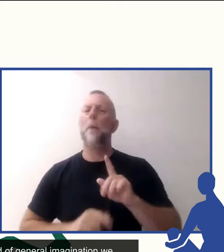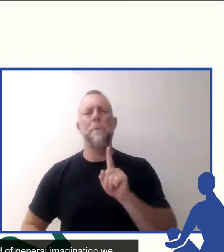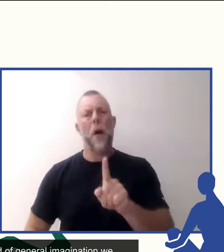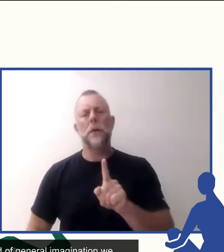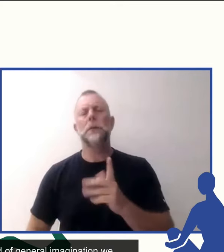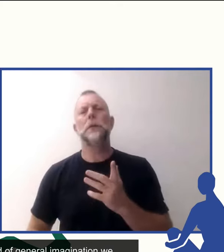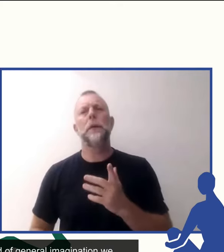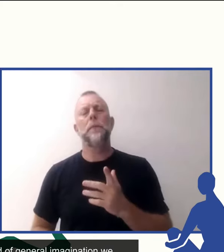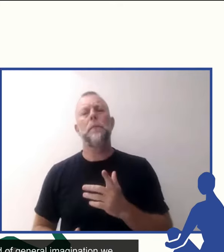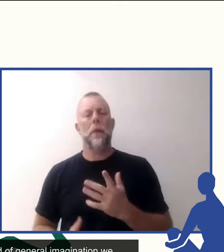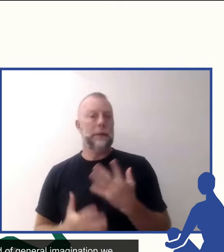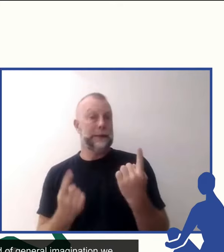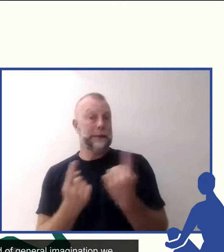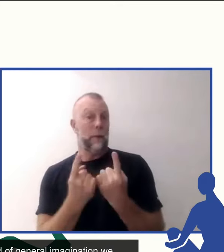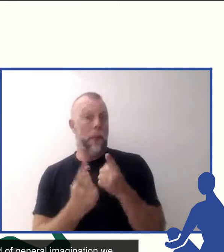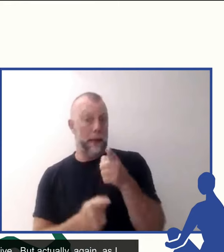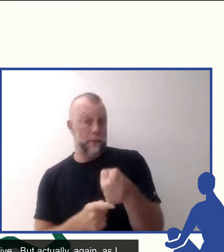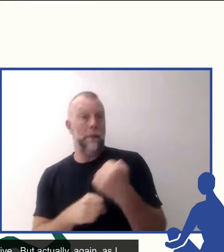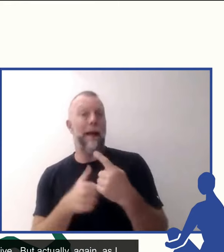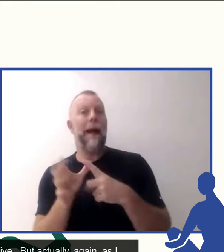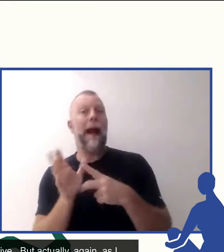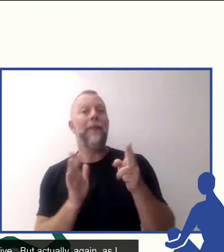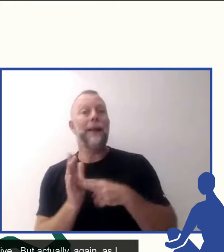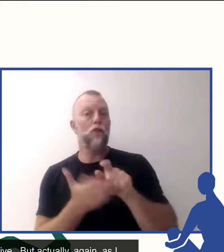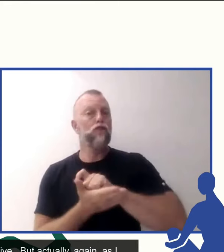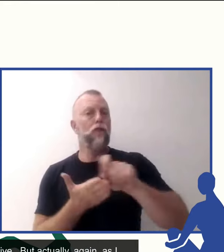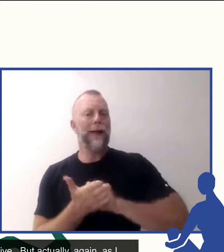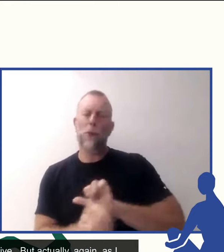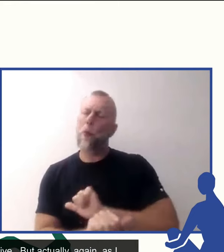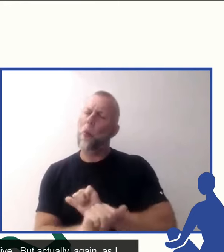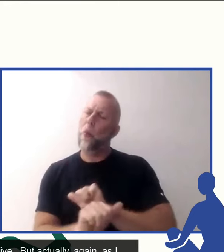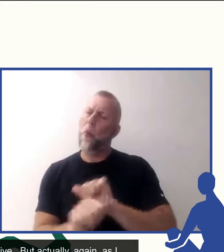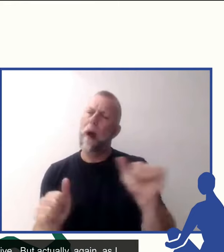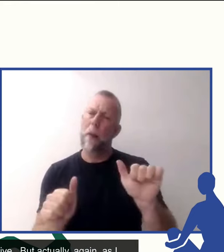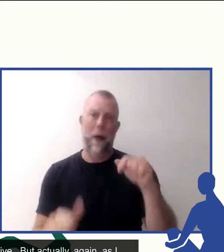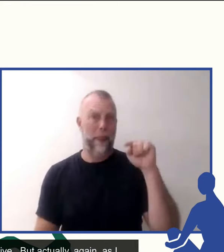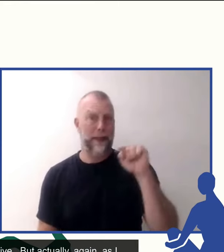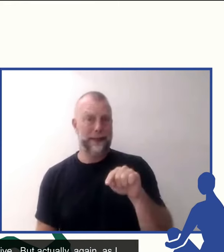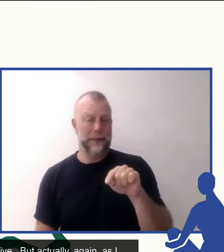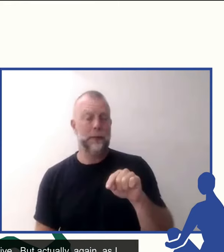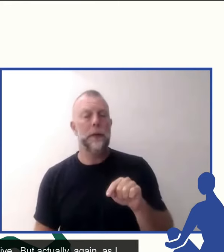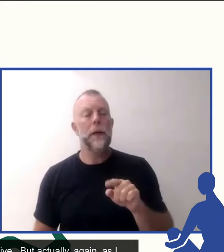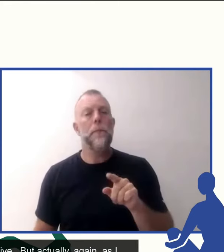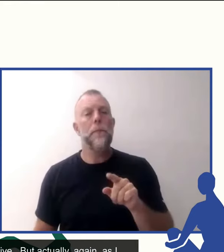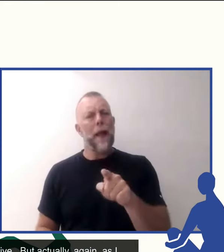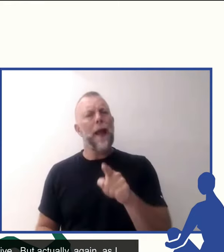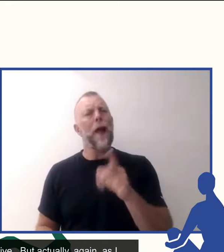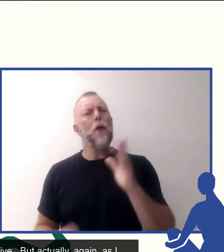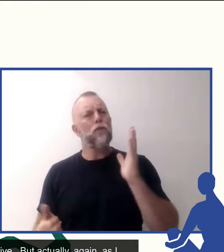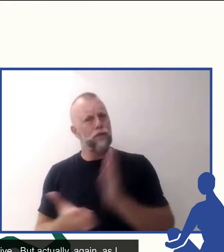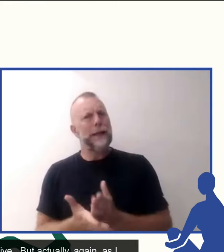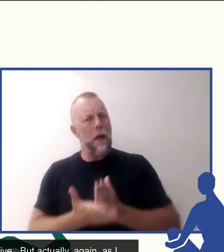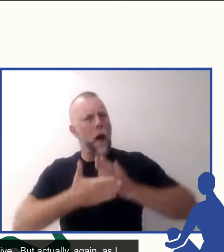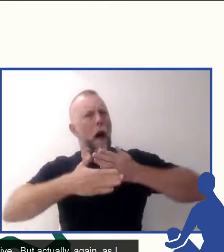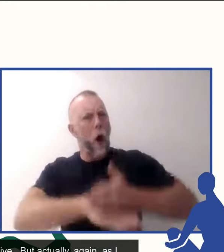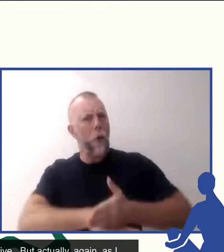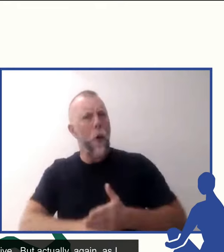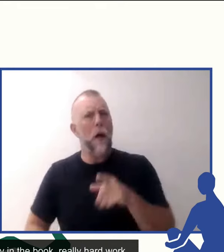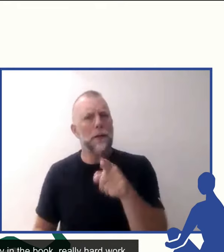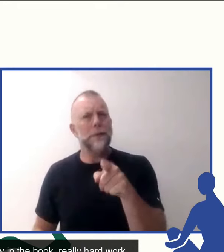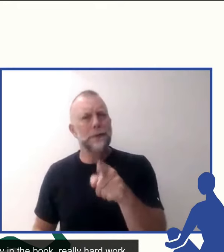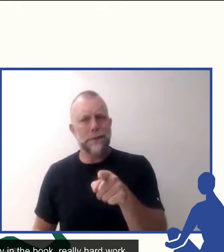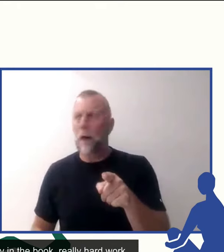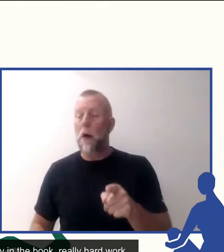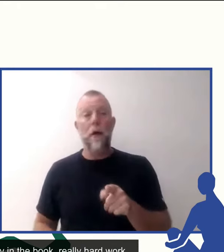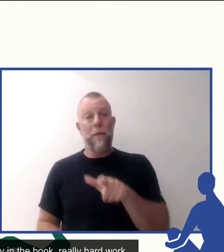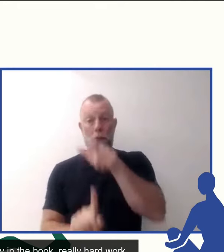Gavin writes about very eloquently in the end of the book, it is really hard work. It takes a lot for